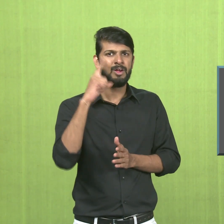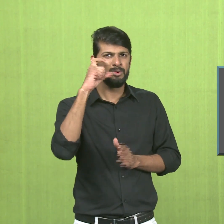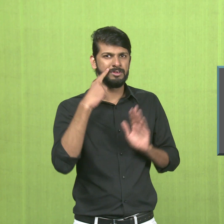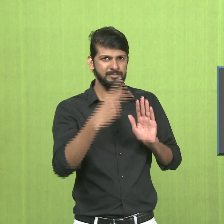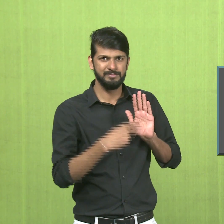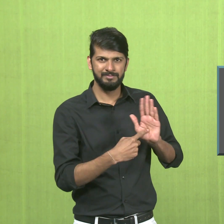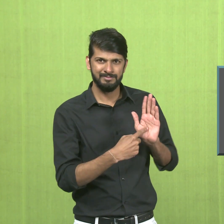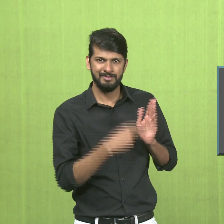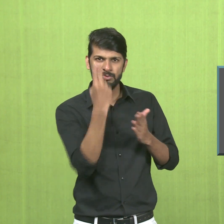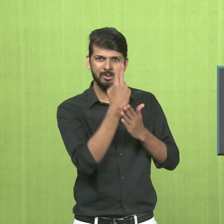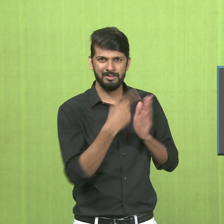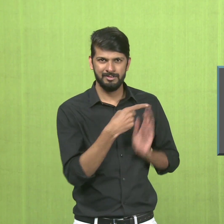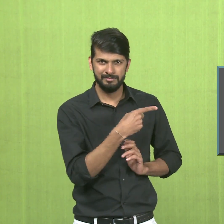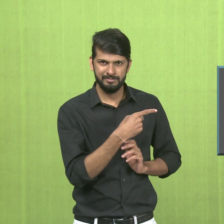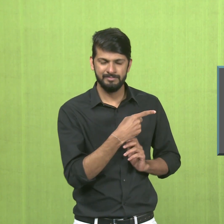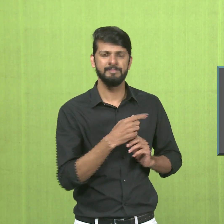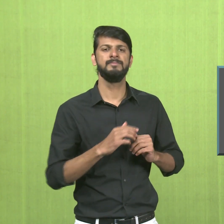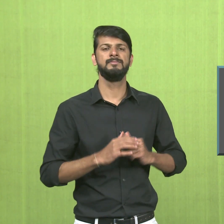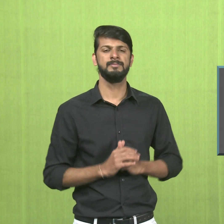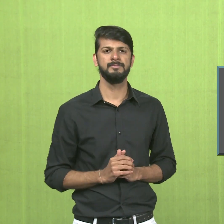The Warli painting, as you can see in the picture near you.